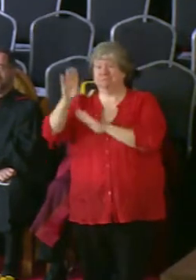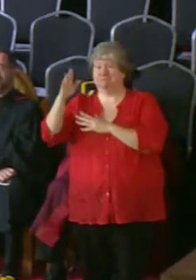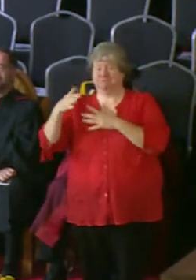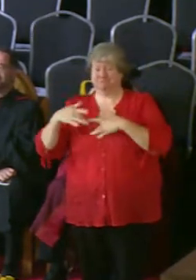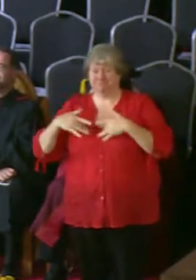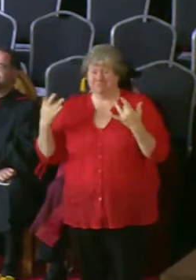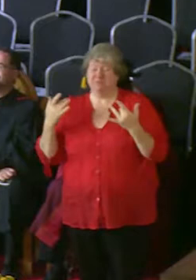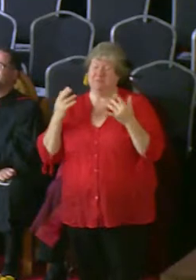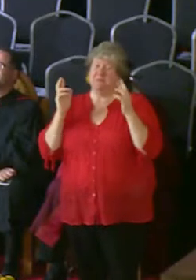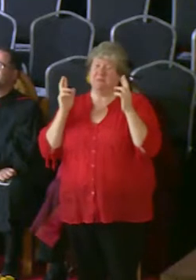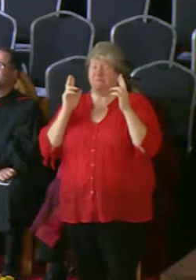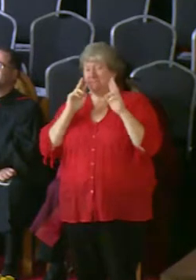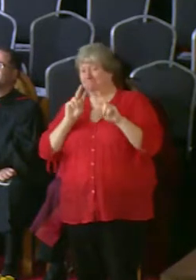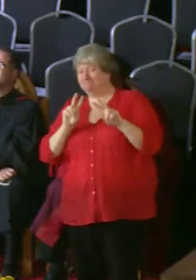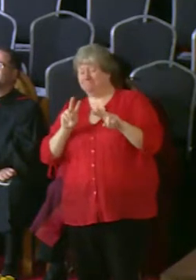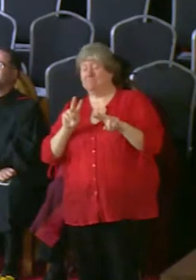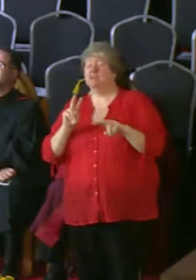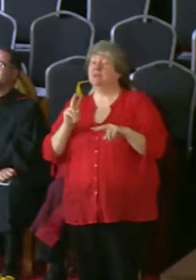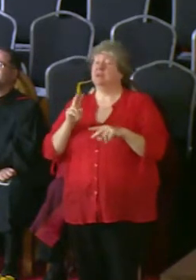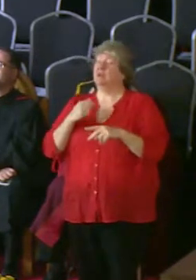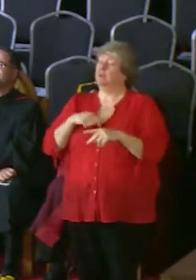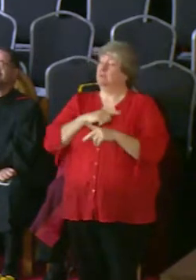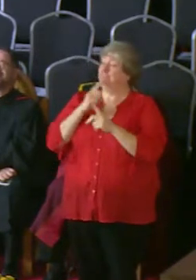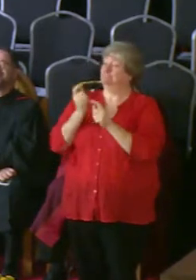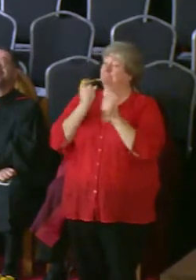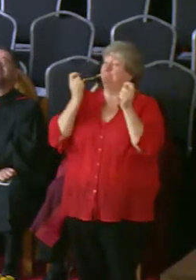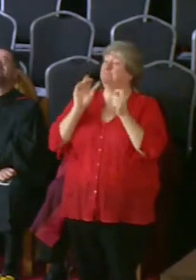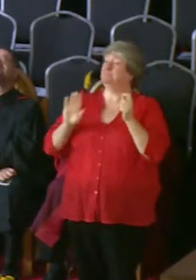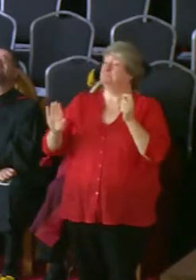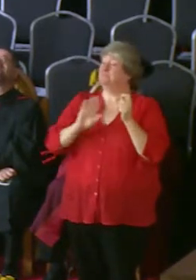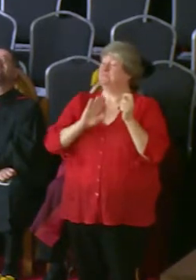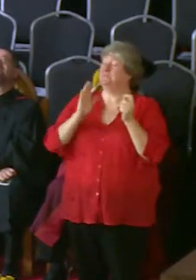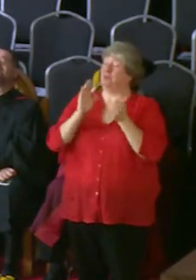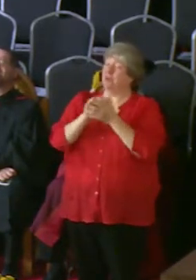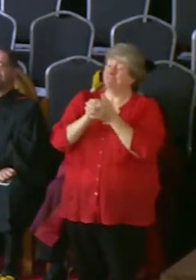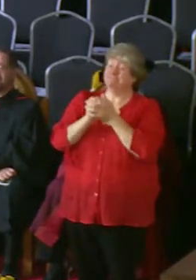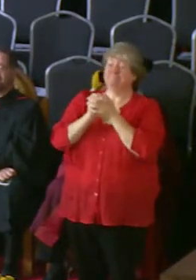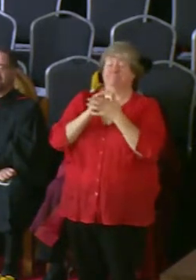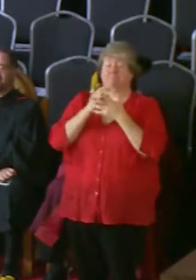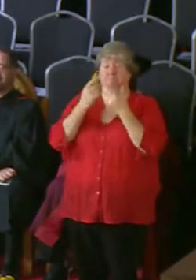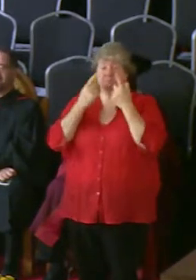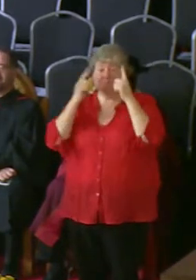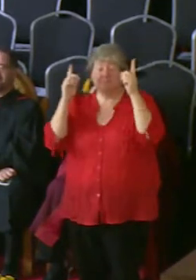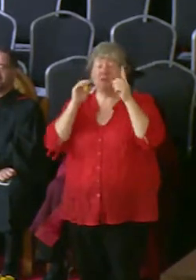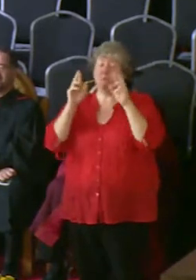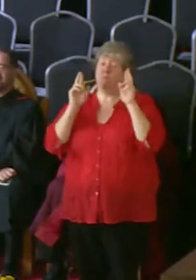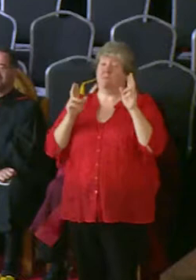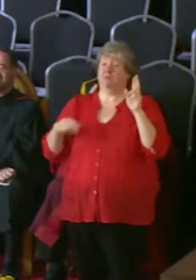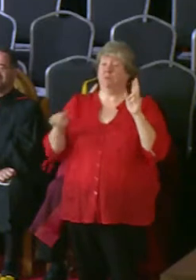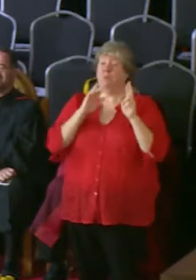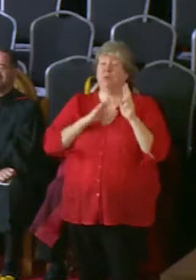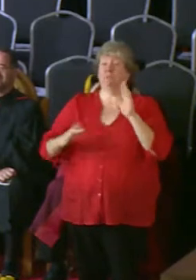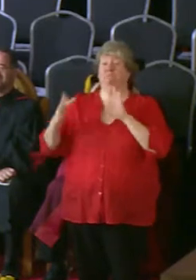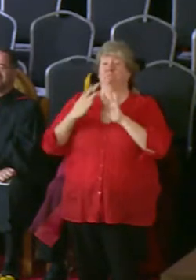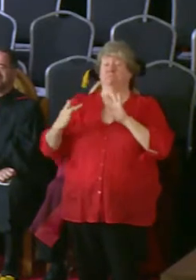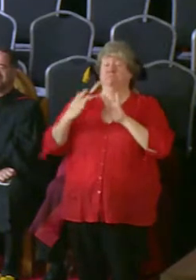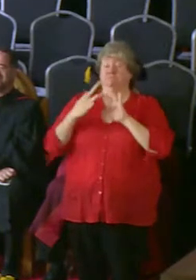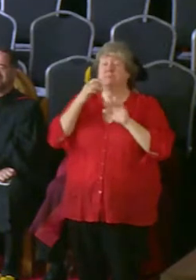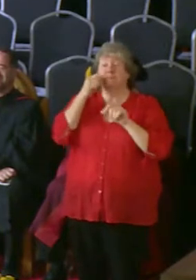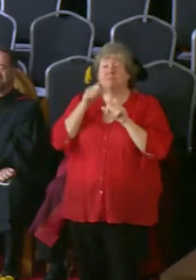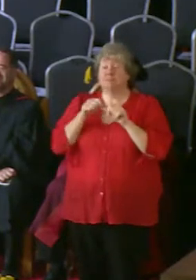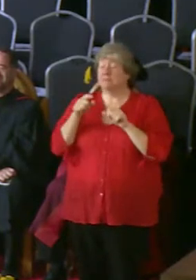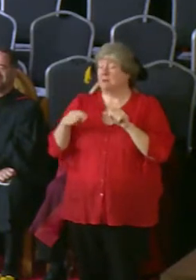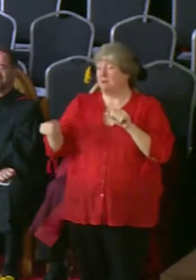come, in your own futures. We want to celebrate your achievements and successes, and really do hope that you'll stay in touch. Remember that